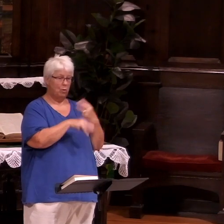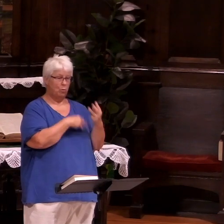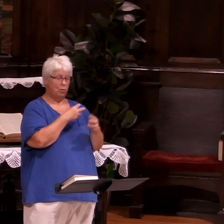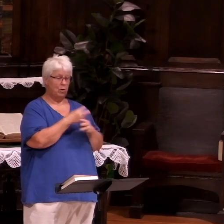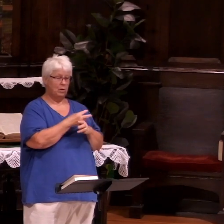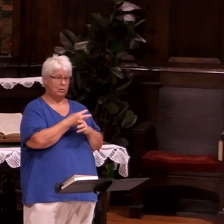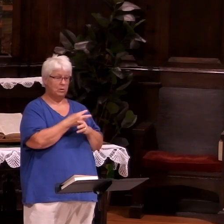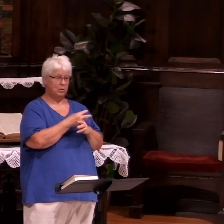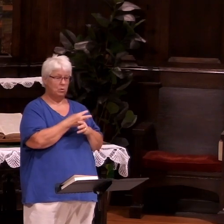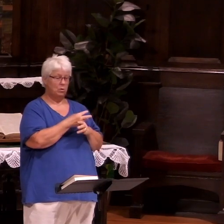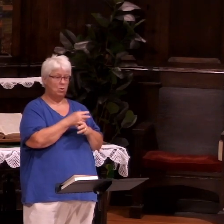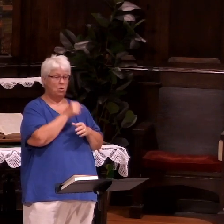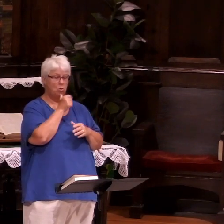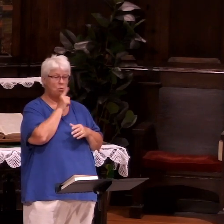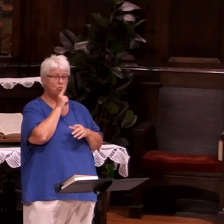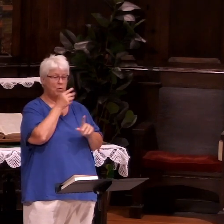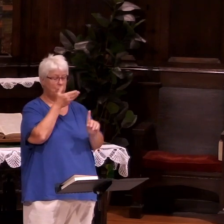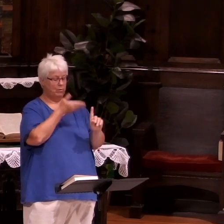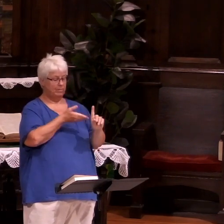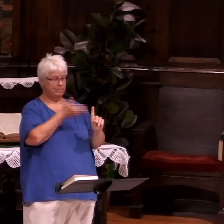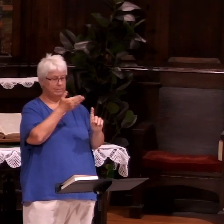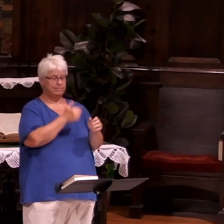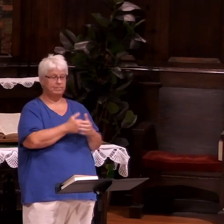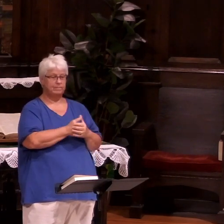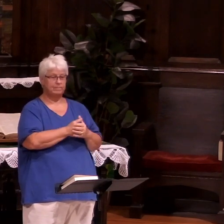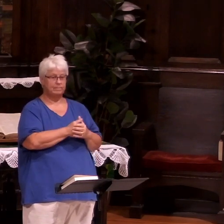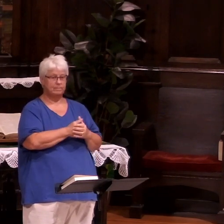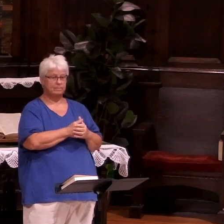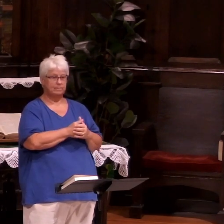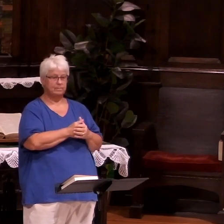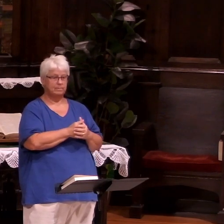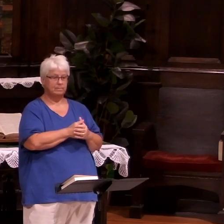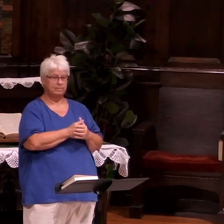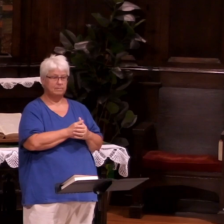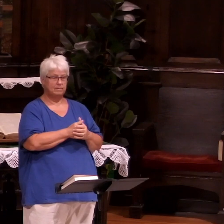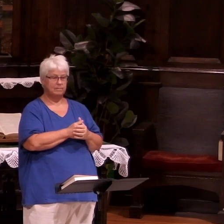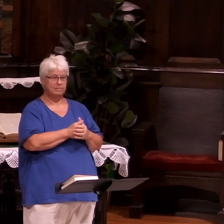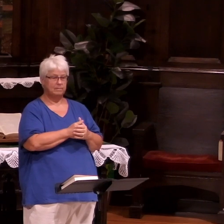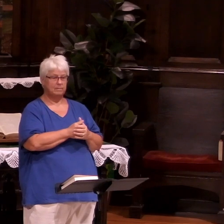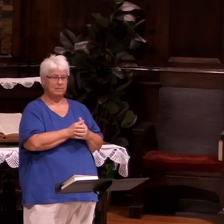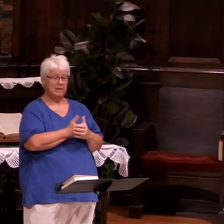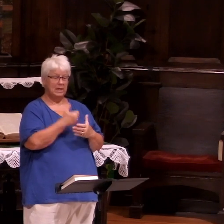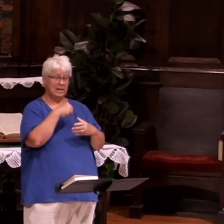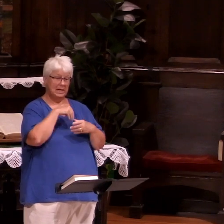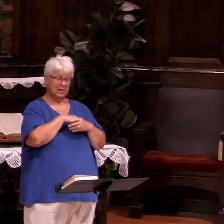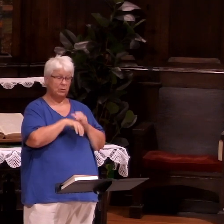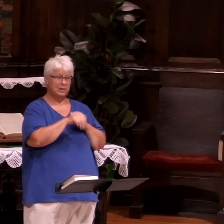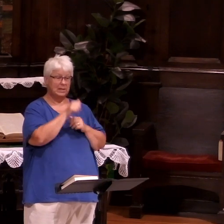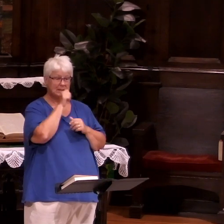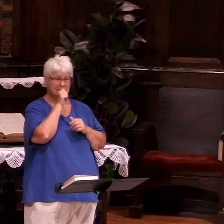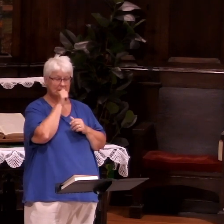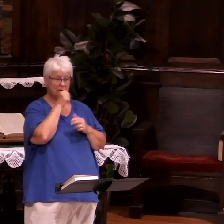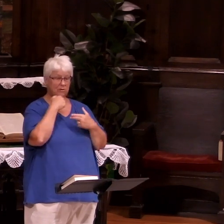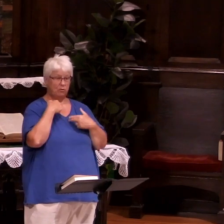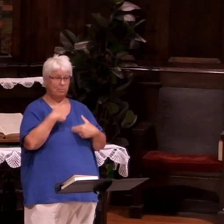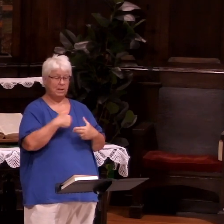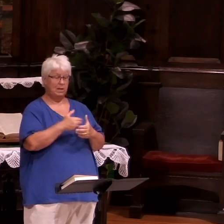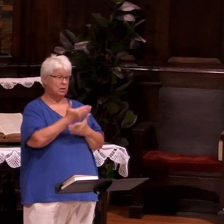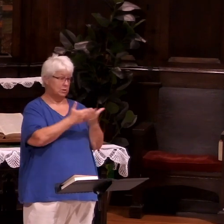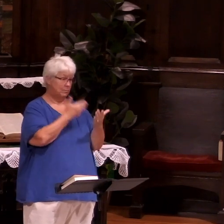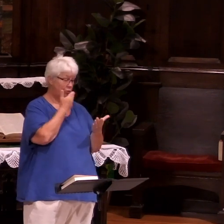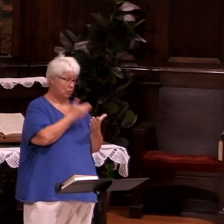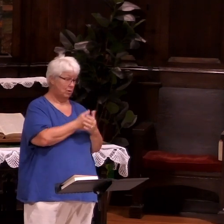who we truly are. It's a portal into the secrets of humanity, some